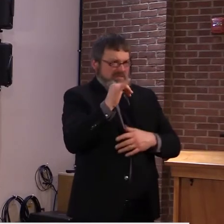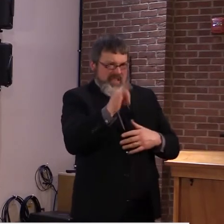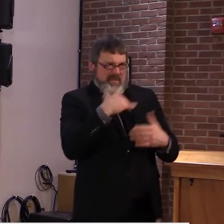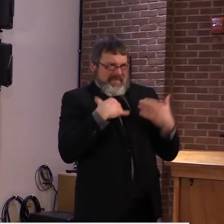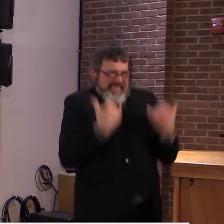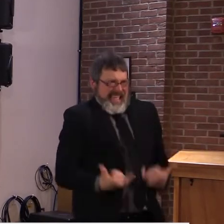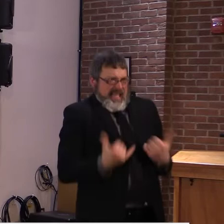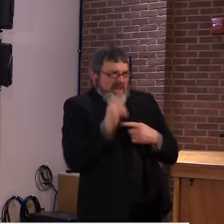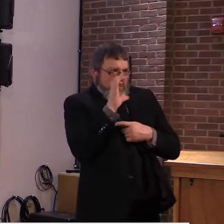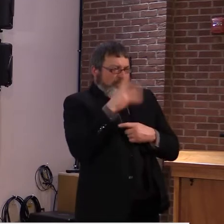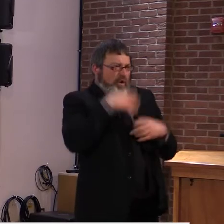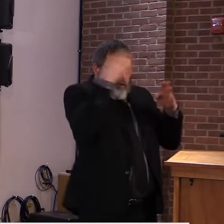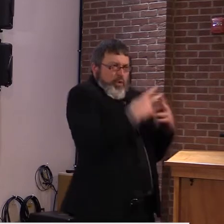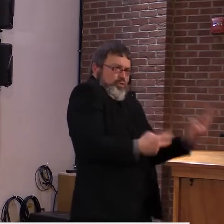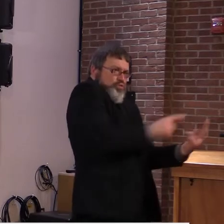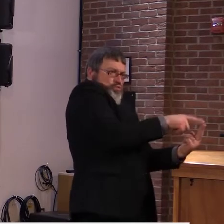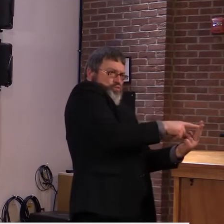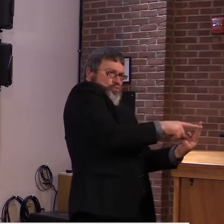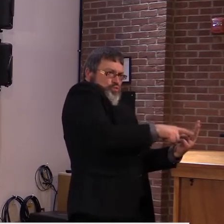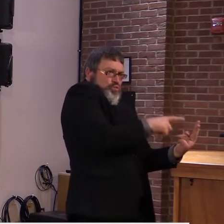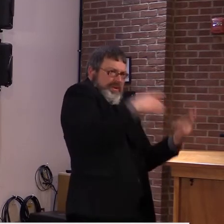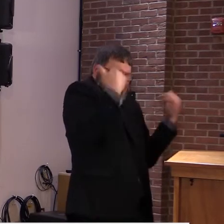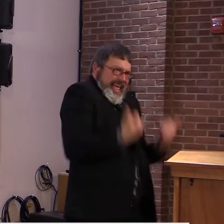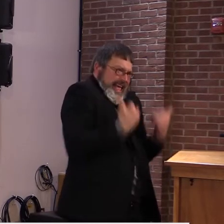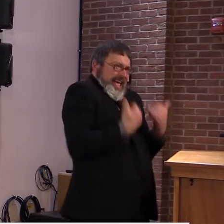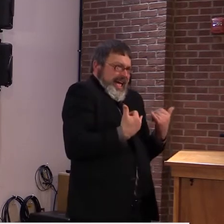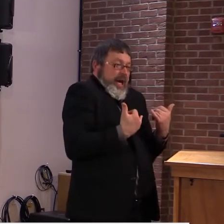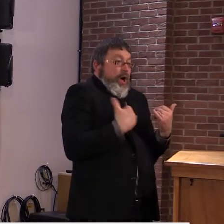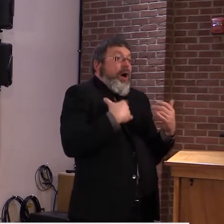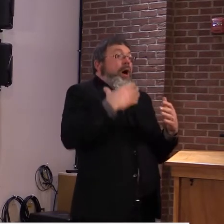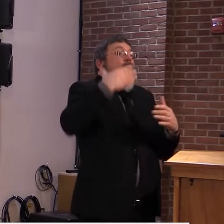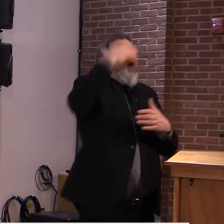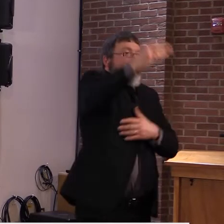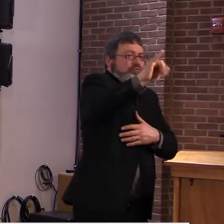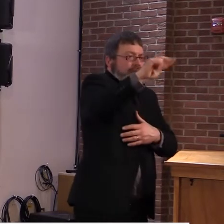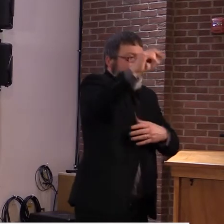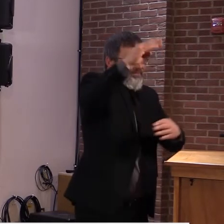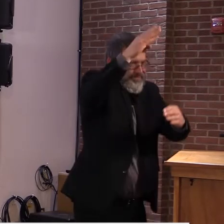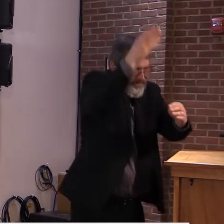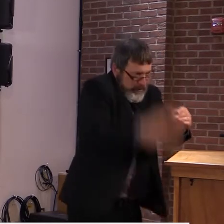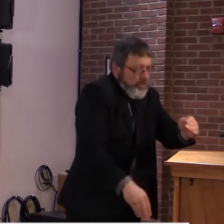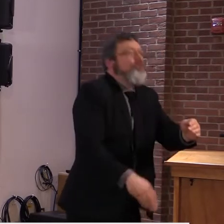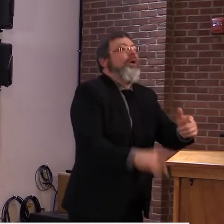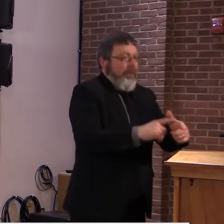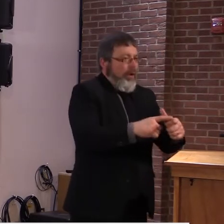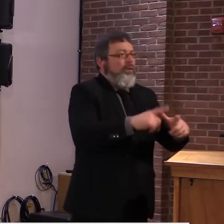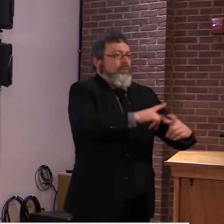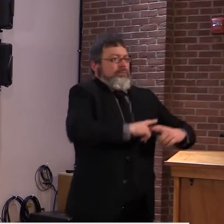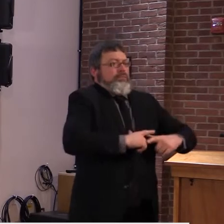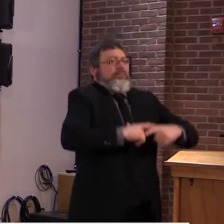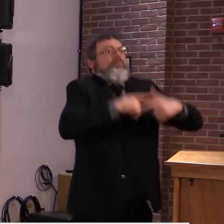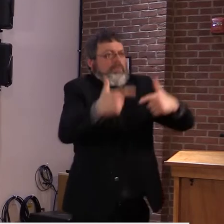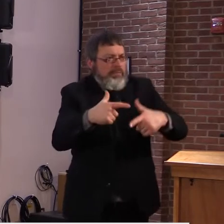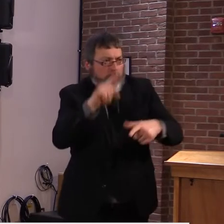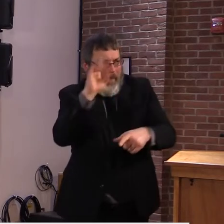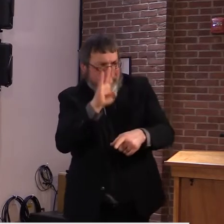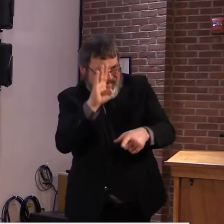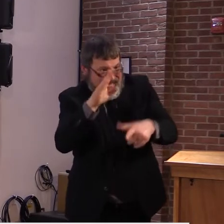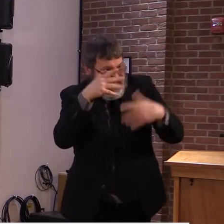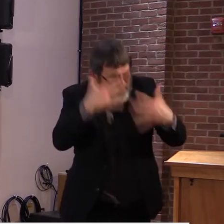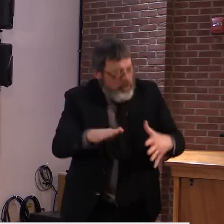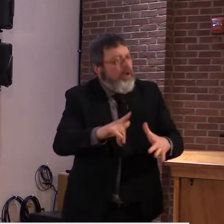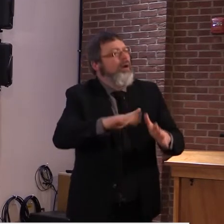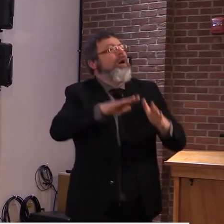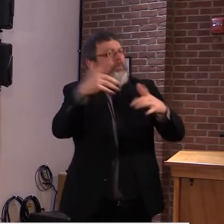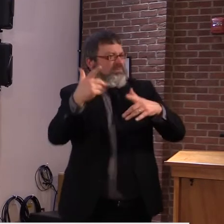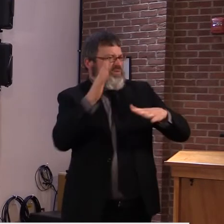nervous about the fact they need to be on a list or they may be at the end of the line, which is certainly not true, or